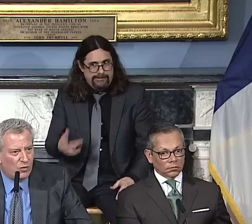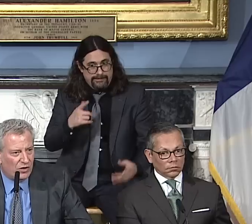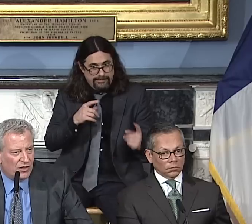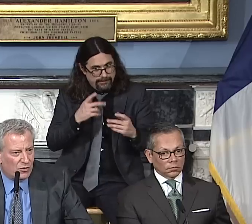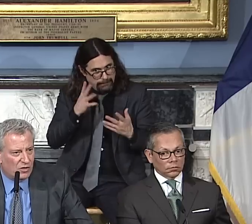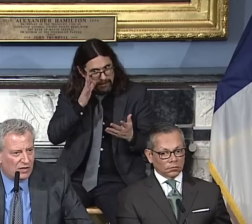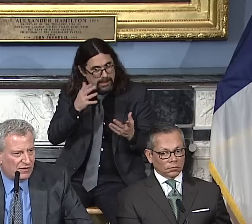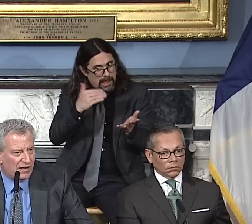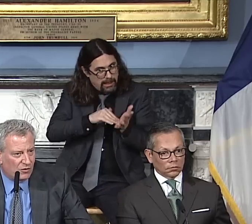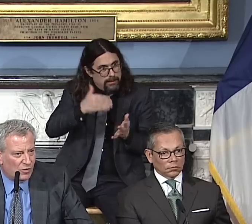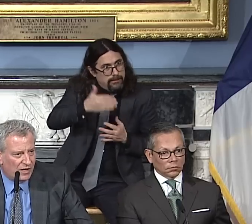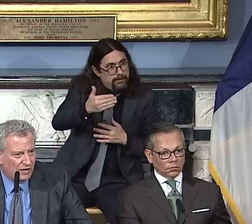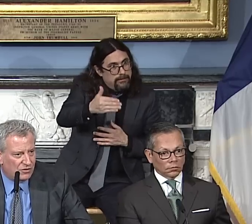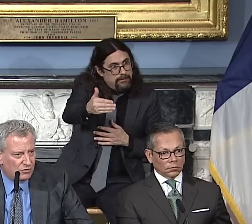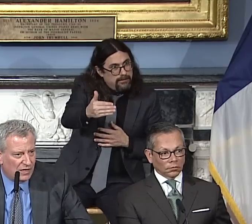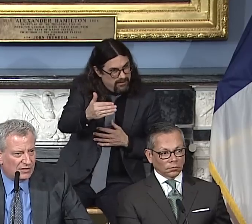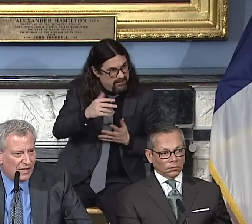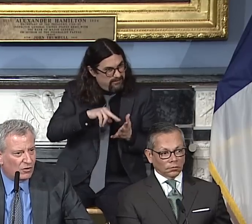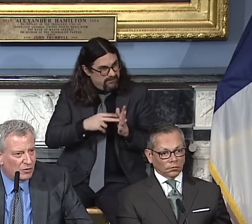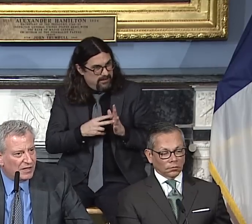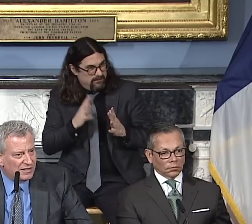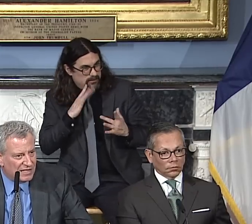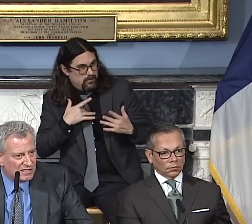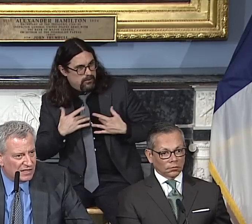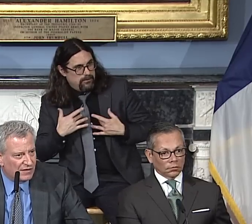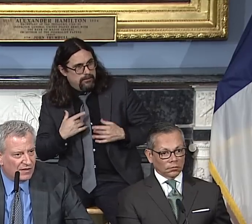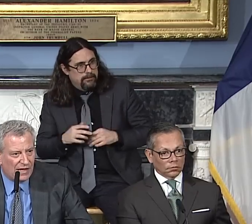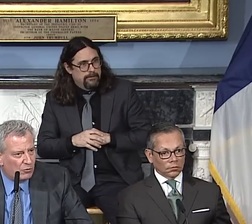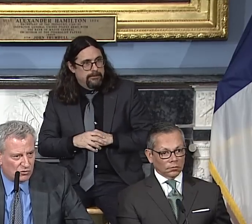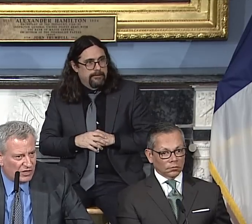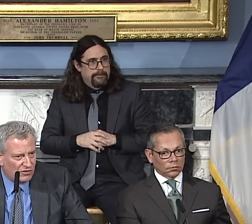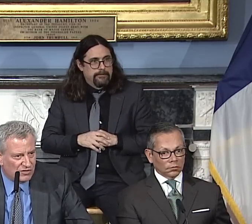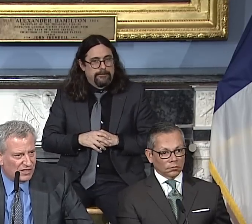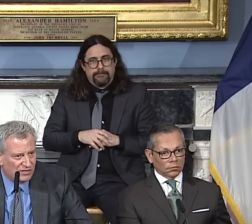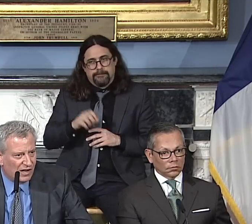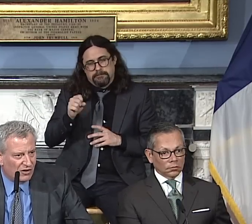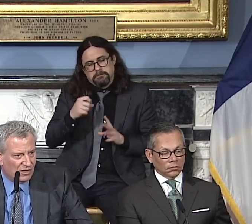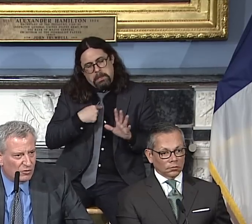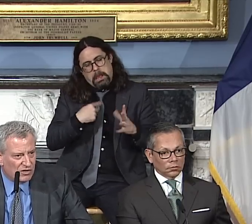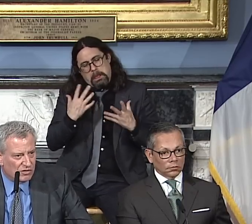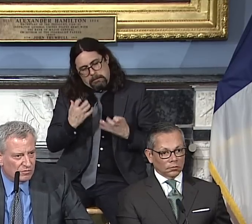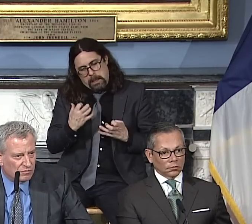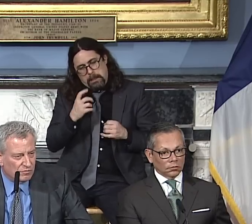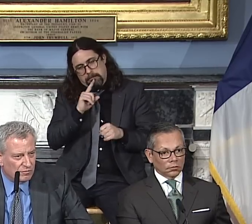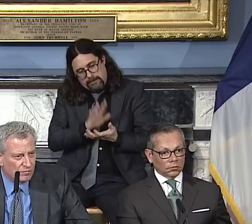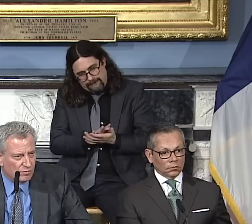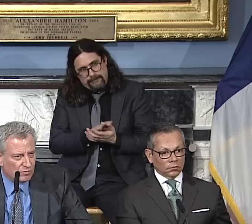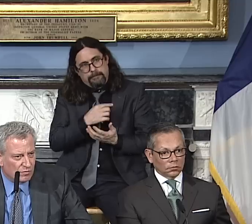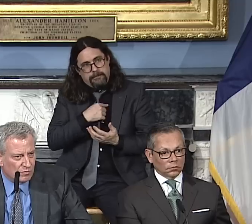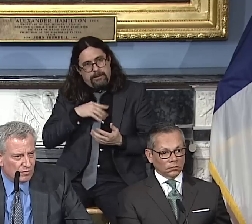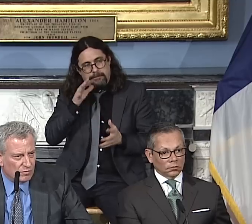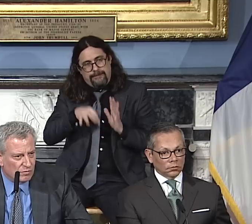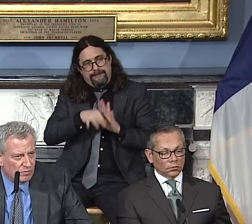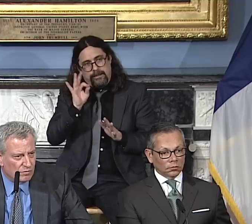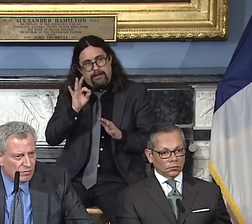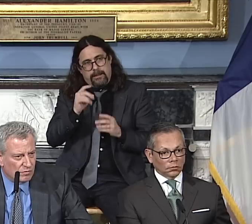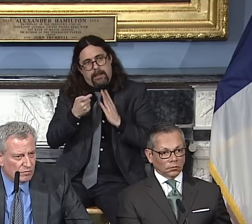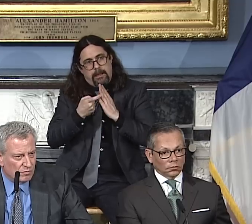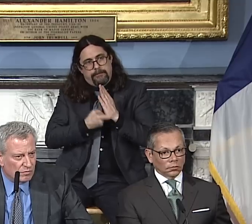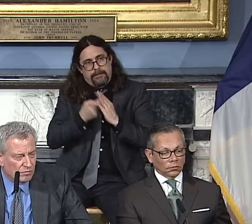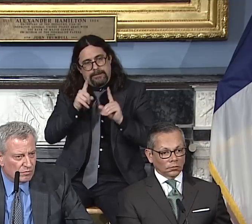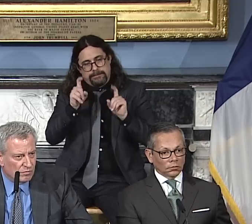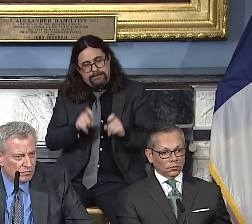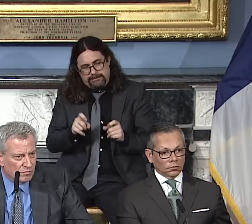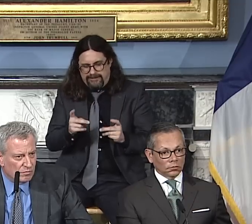believe one way or another we're going to find a way to get to that automated testing, and then that will change the entire equation. In the interim, does it make sense